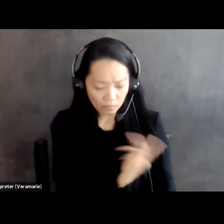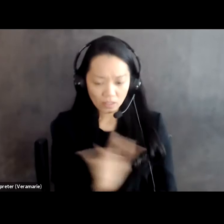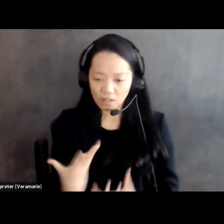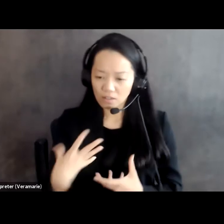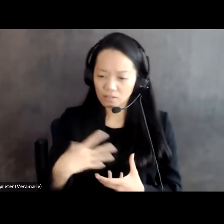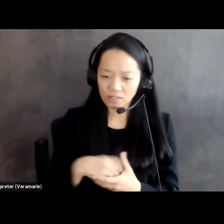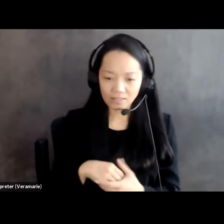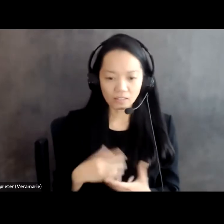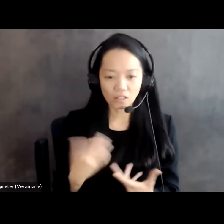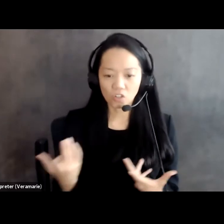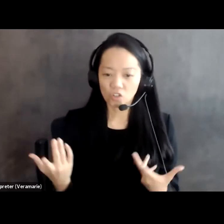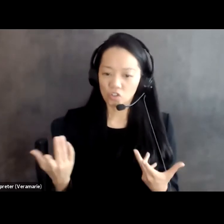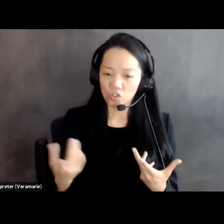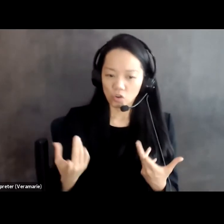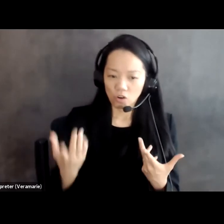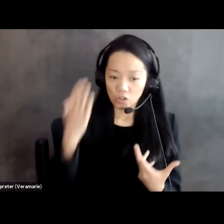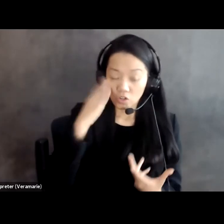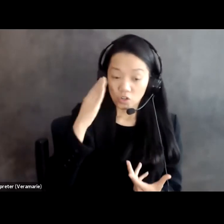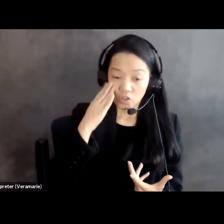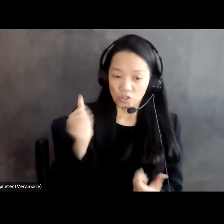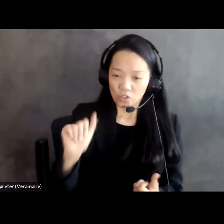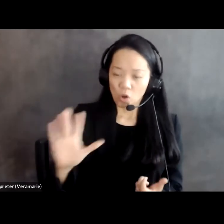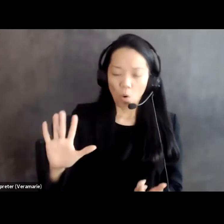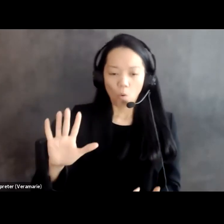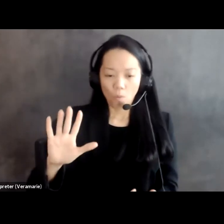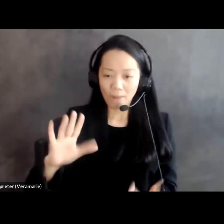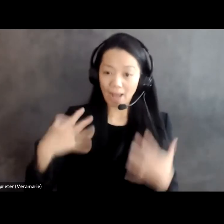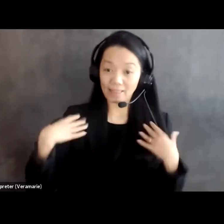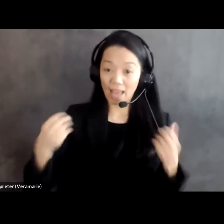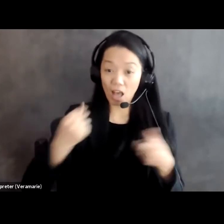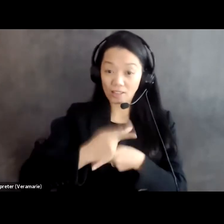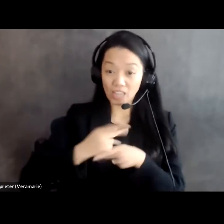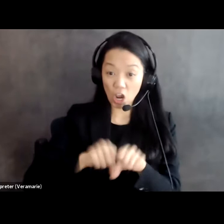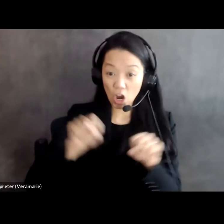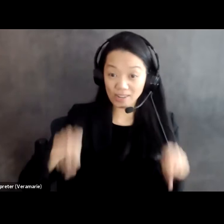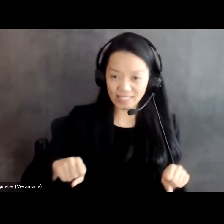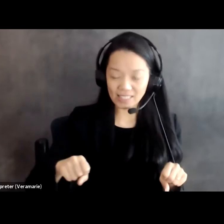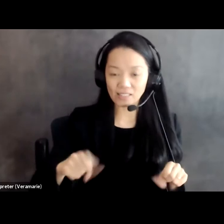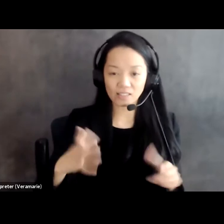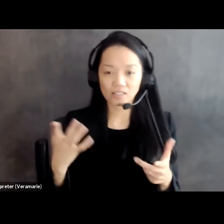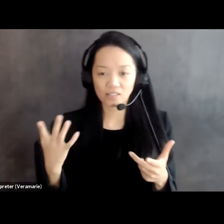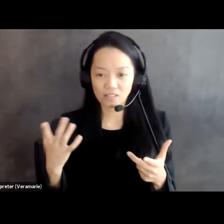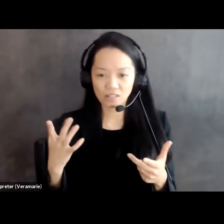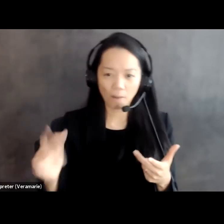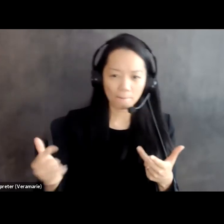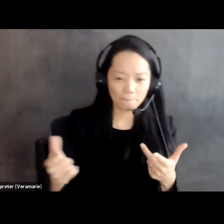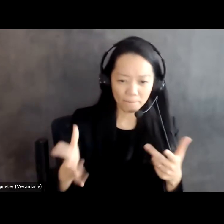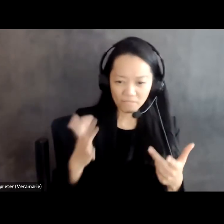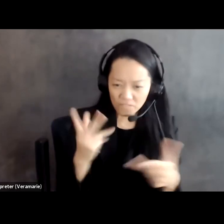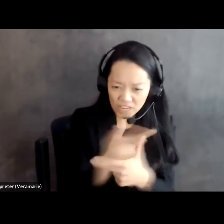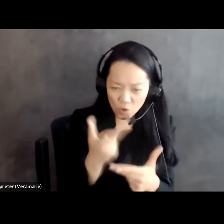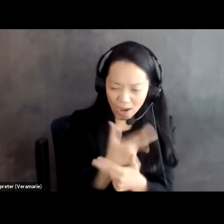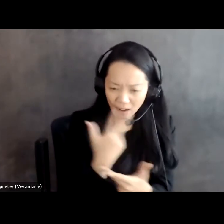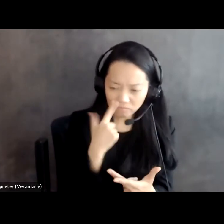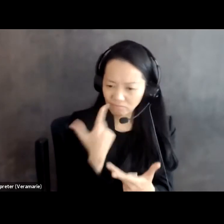litmus test on the health and healthcare system in Chicago, because they came